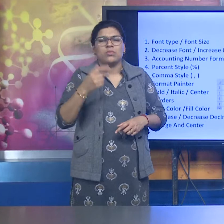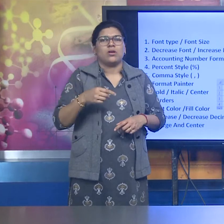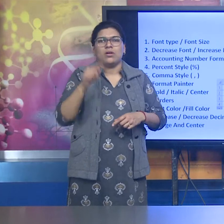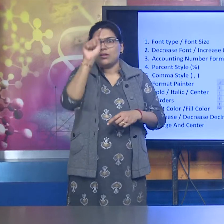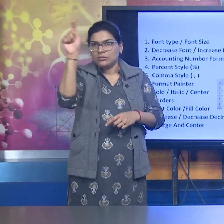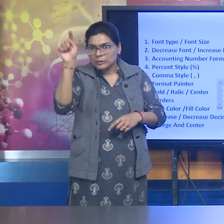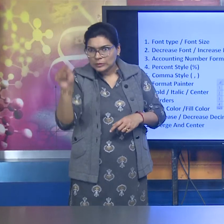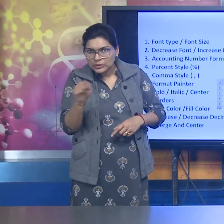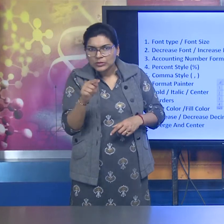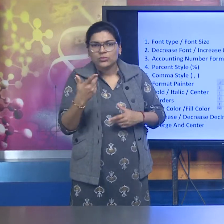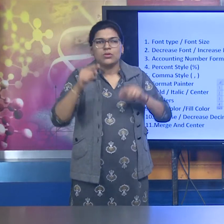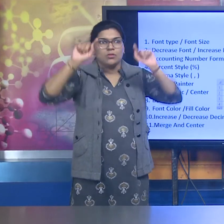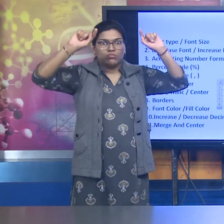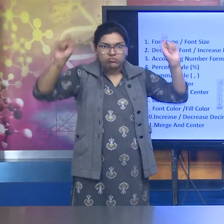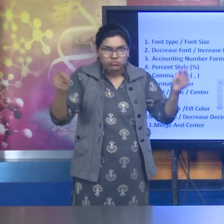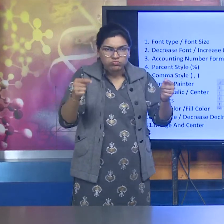Sixth point,